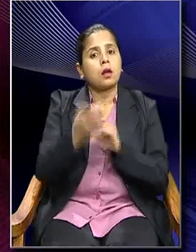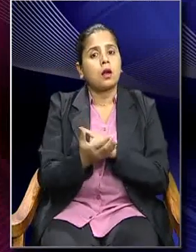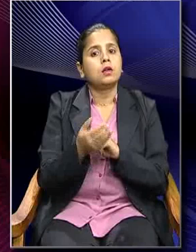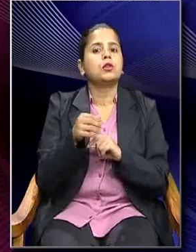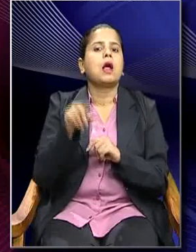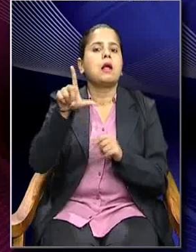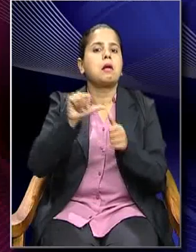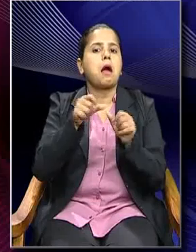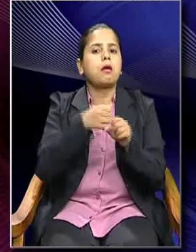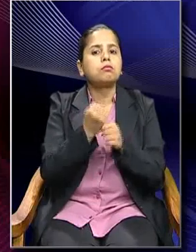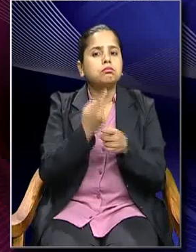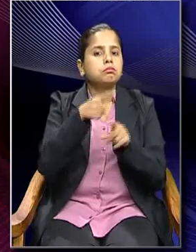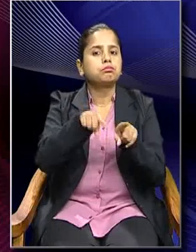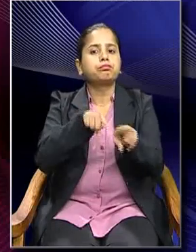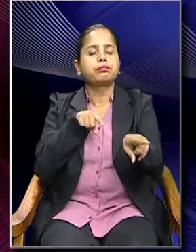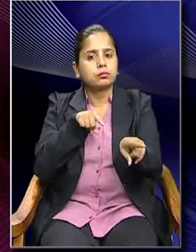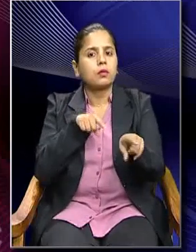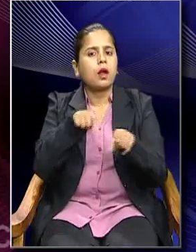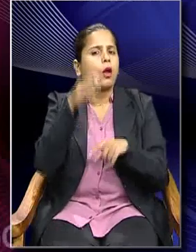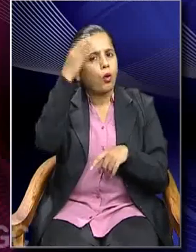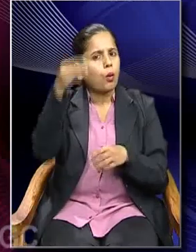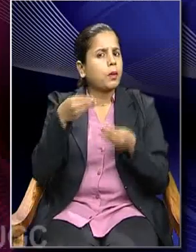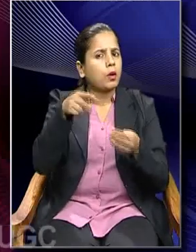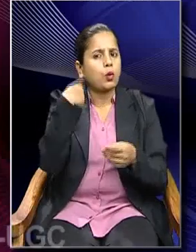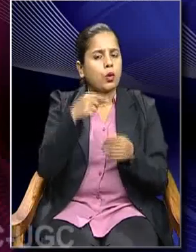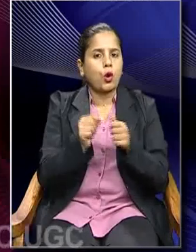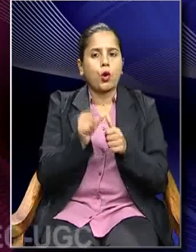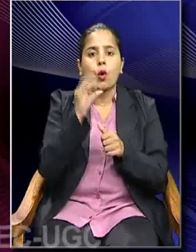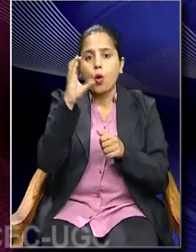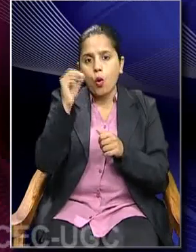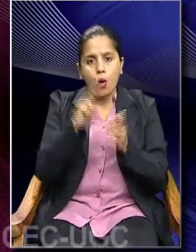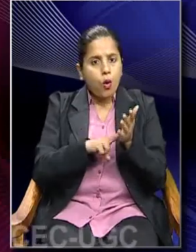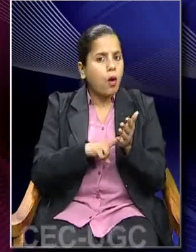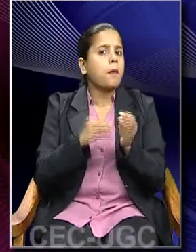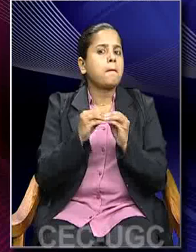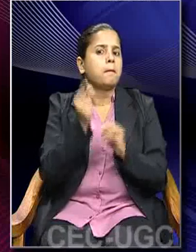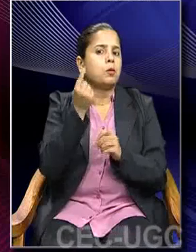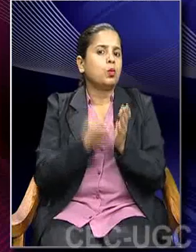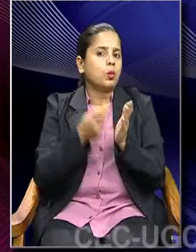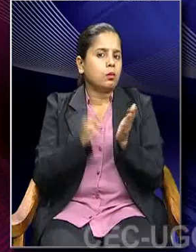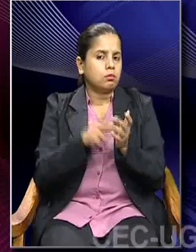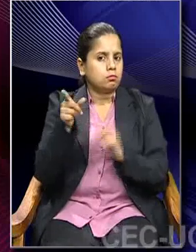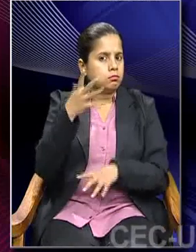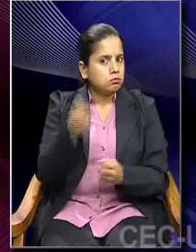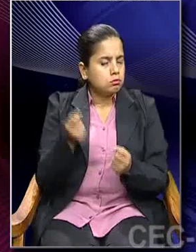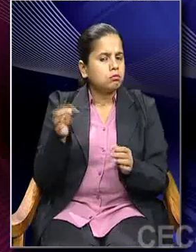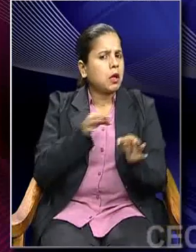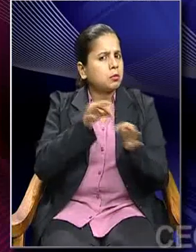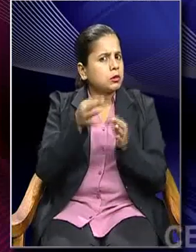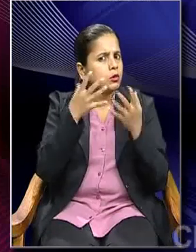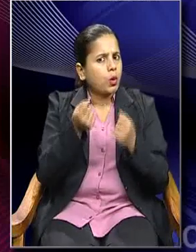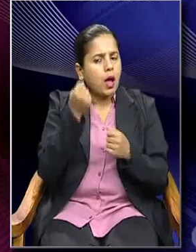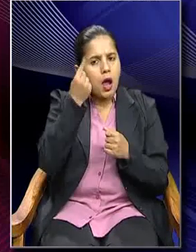lag. This concept was given by Ogburn, and here he is trying to basically